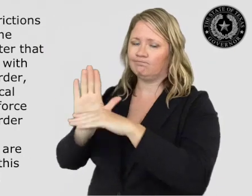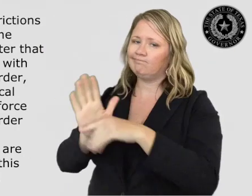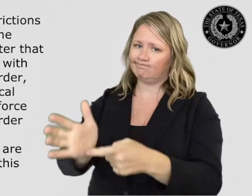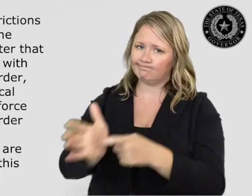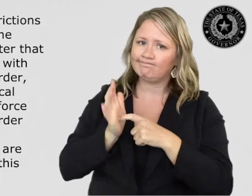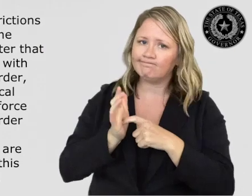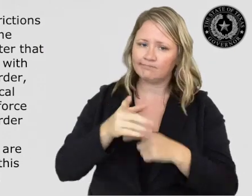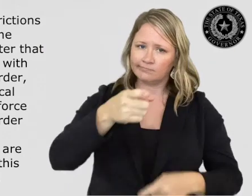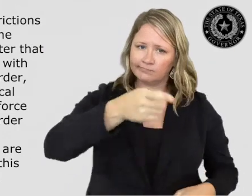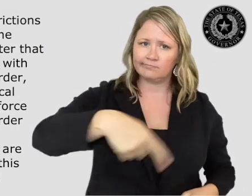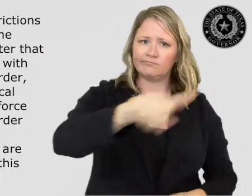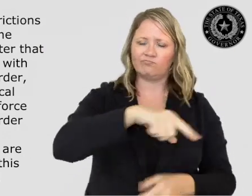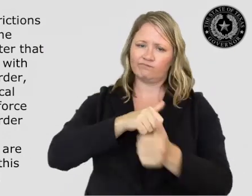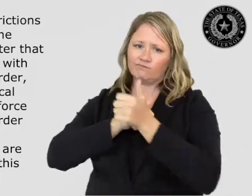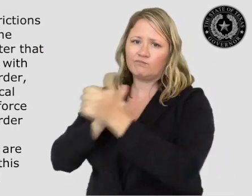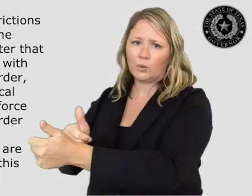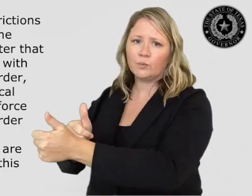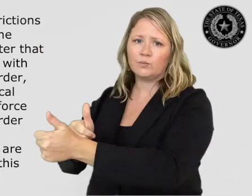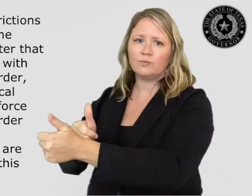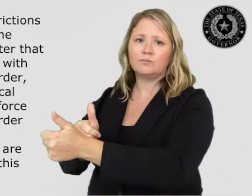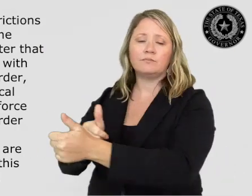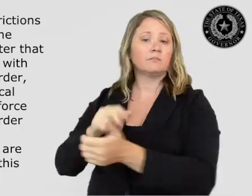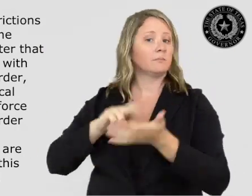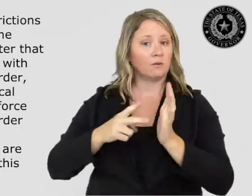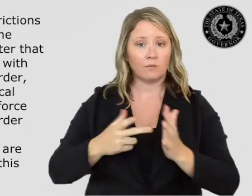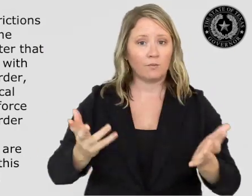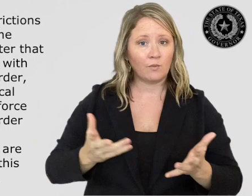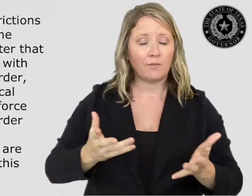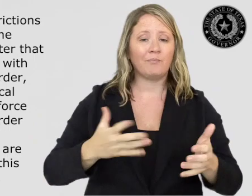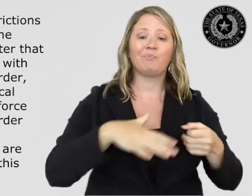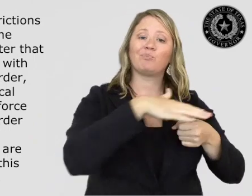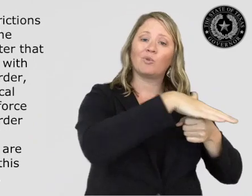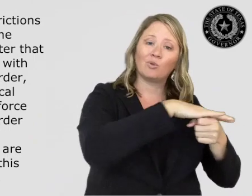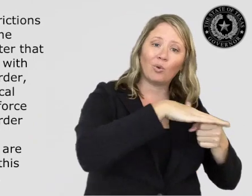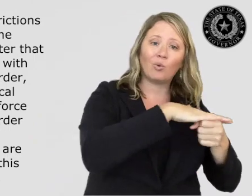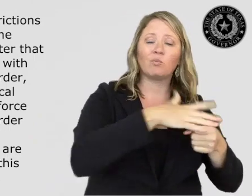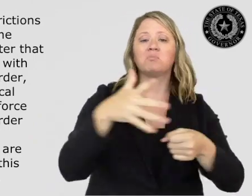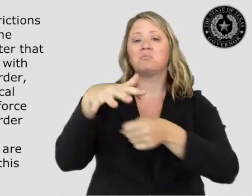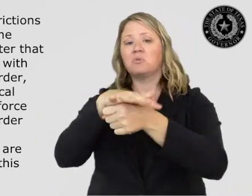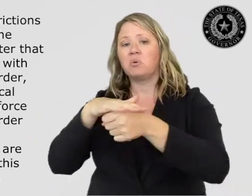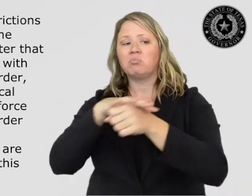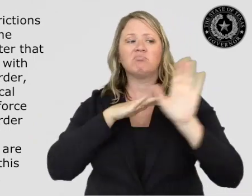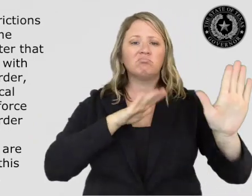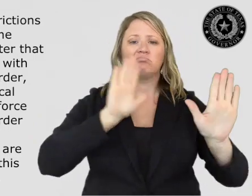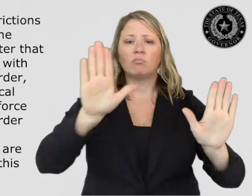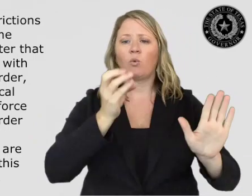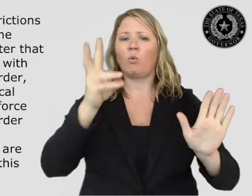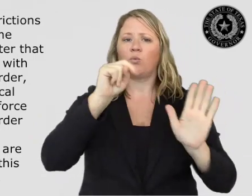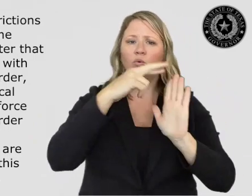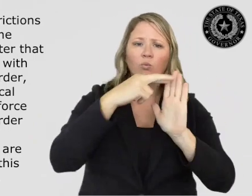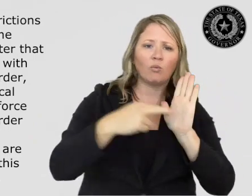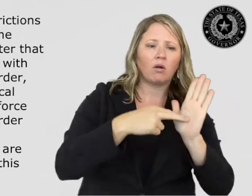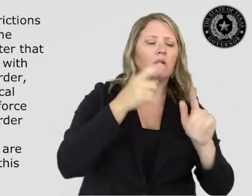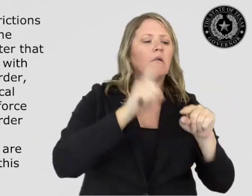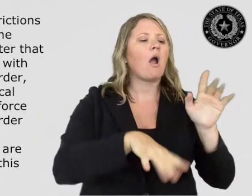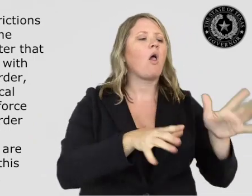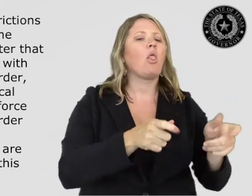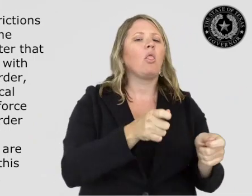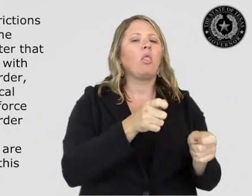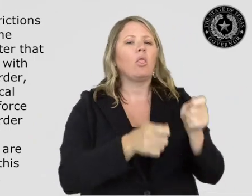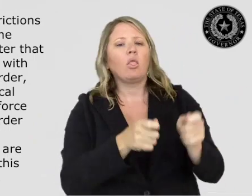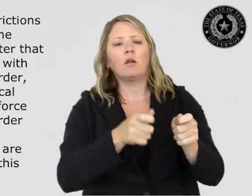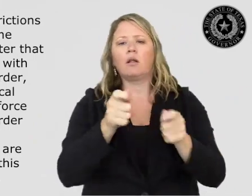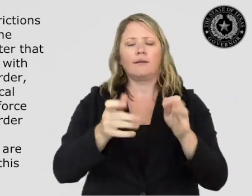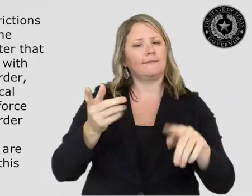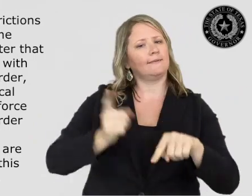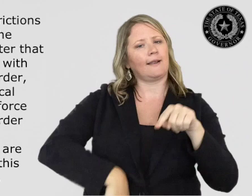in response to the COVID-19 disaster that are inconsistent with this executive order, provided that local officials may enforce this